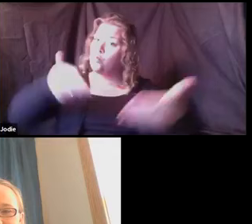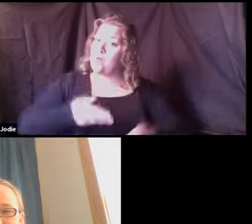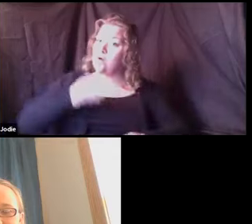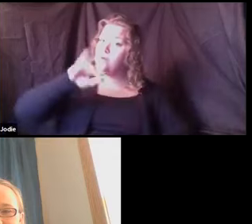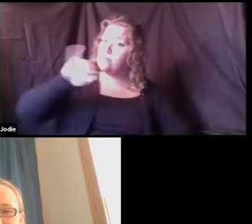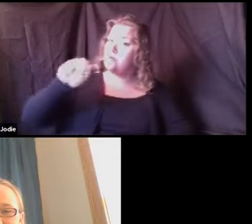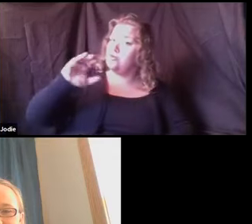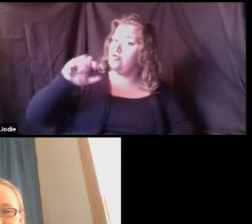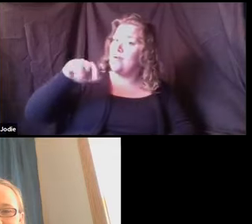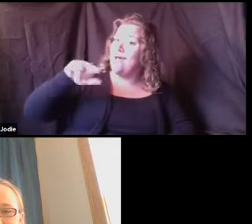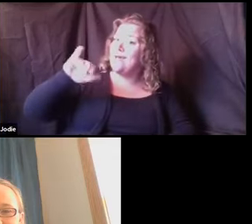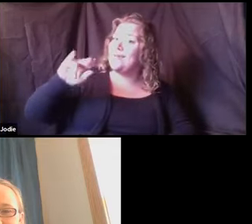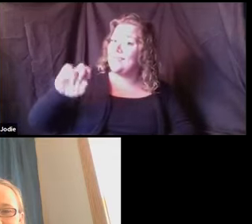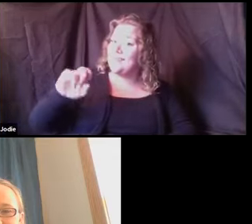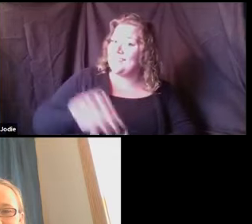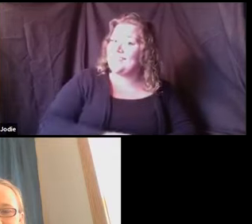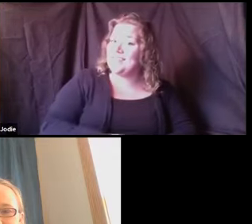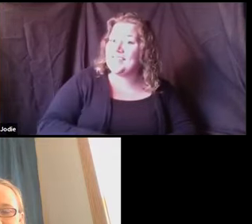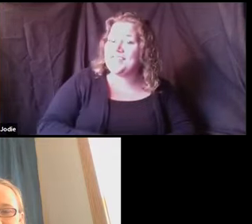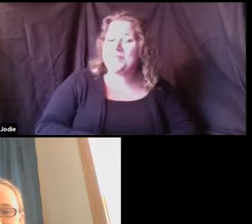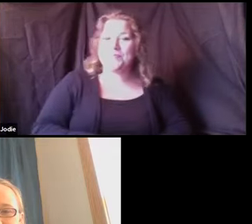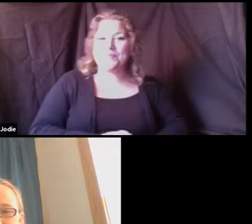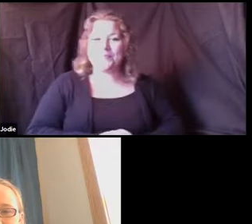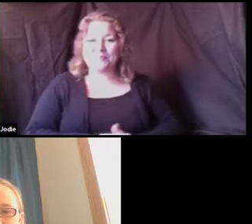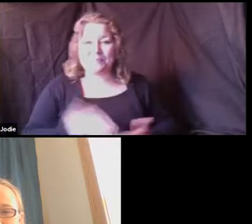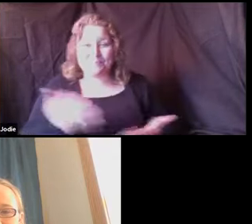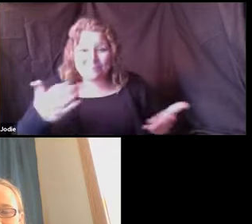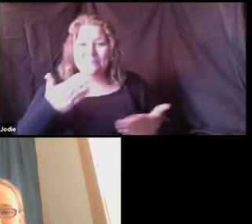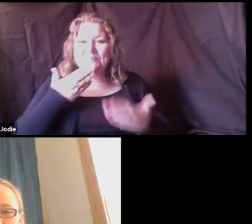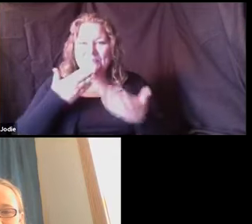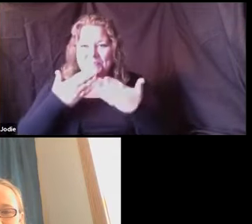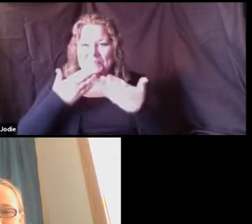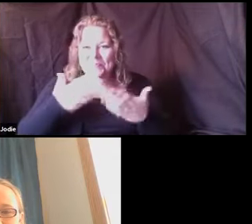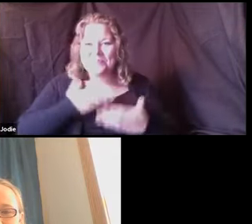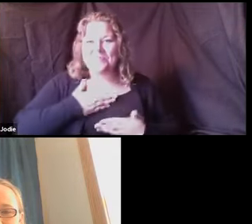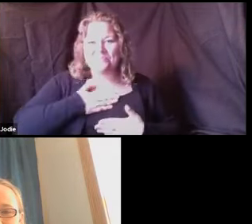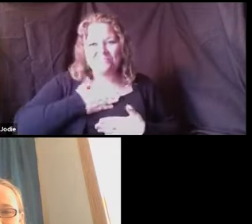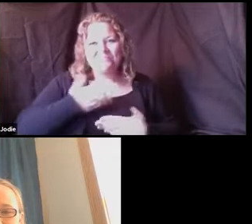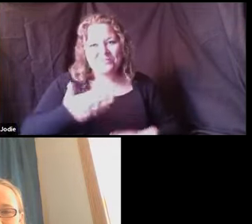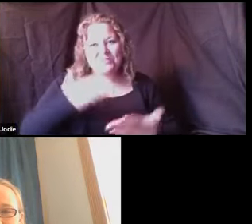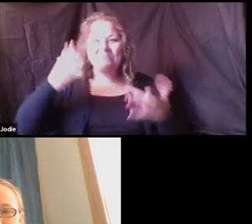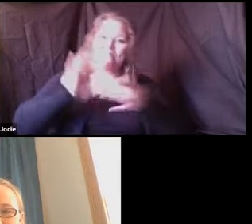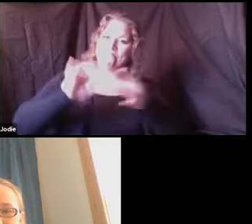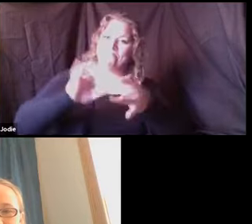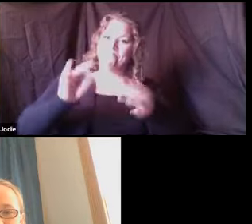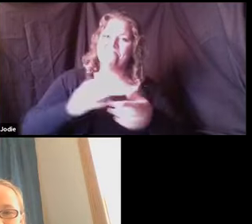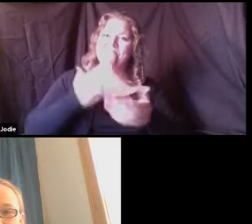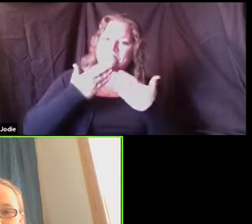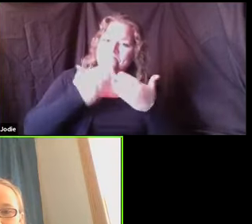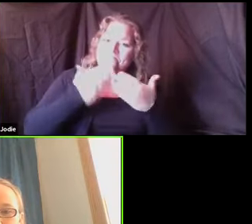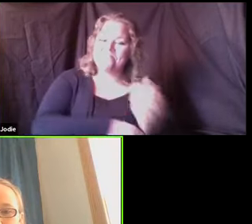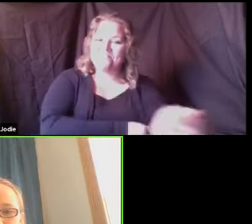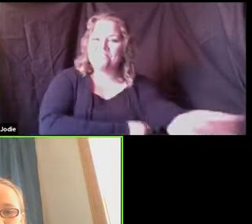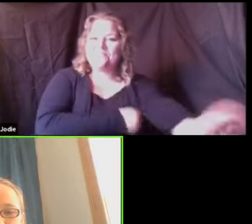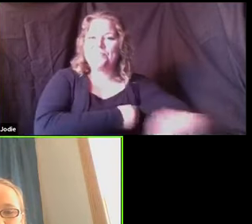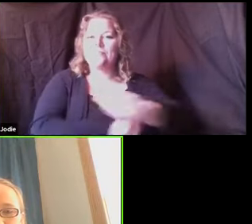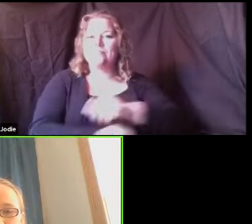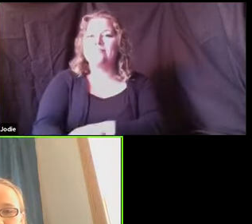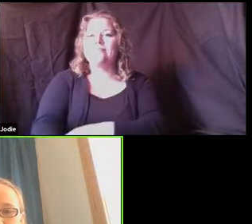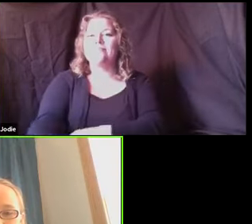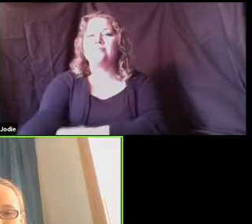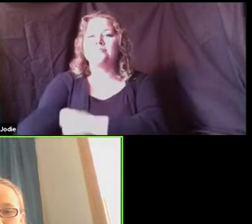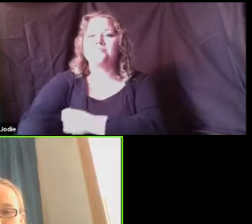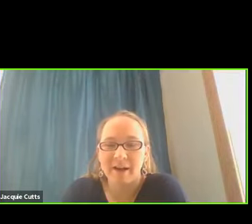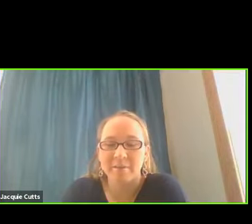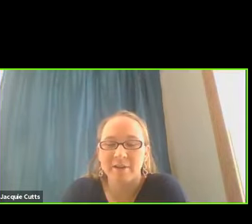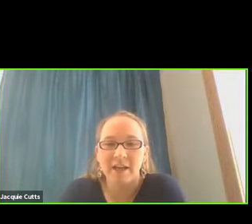for being willing to share this and take it away. Thanks so much, Jen. As